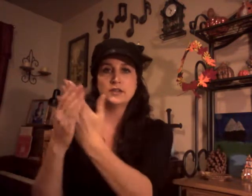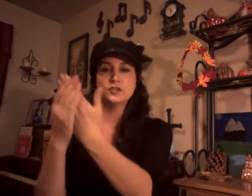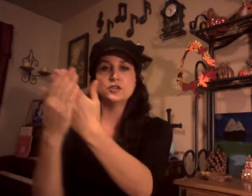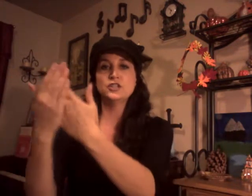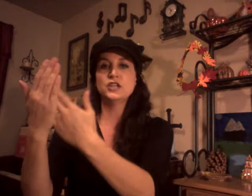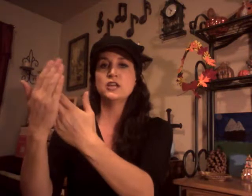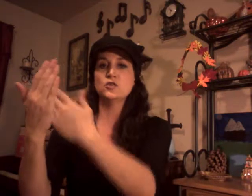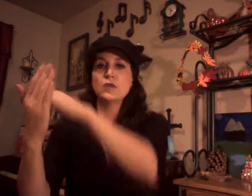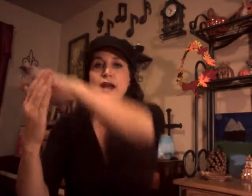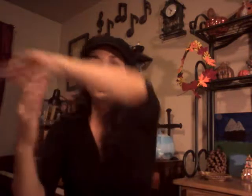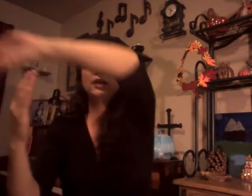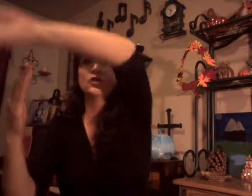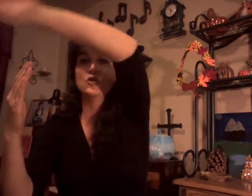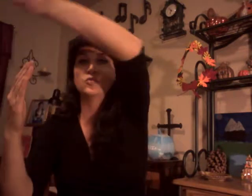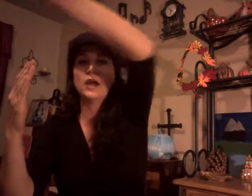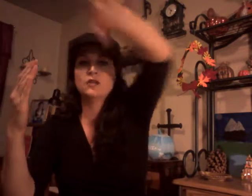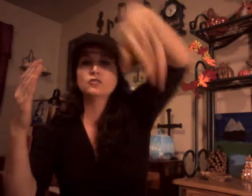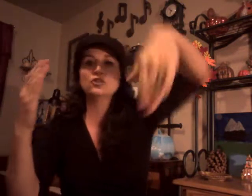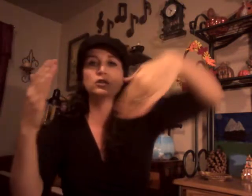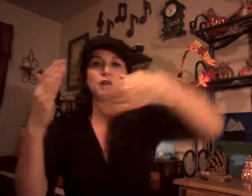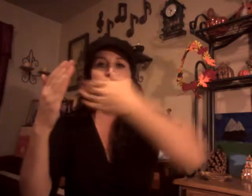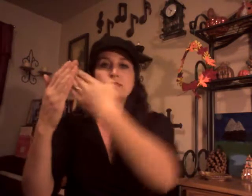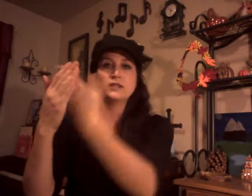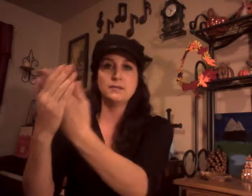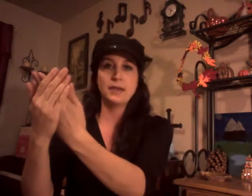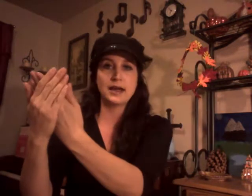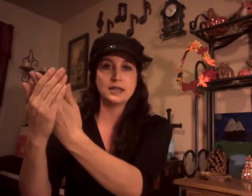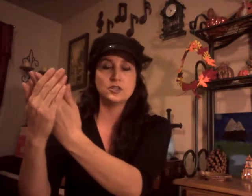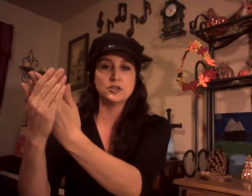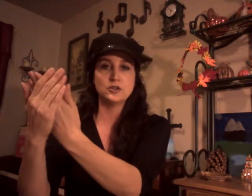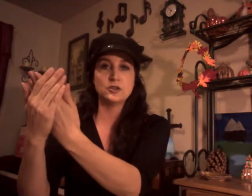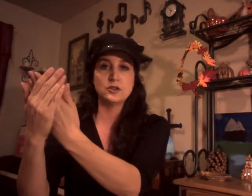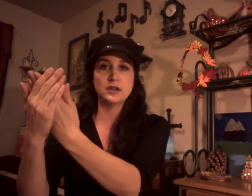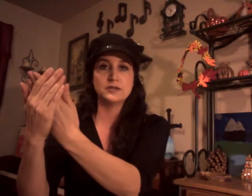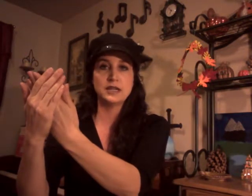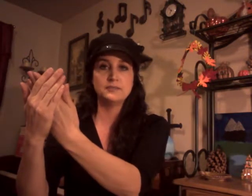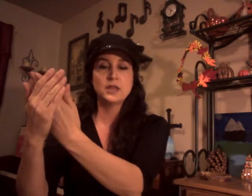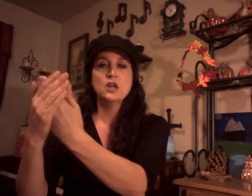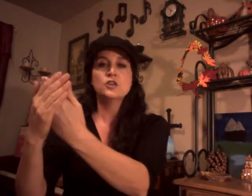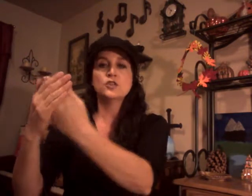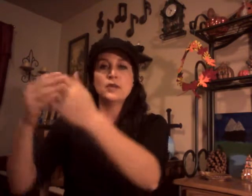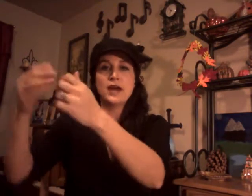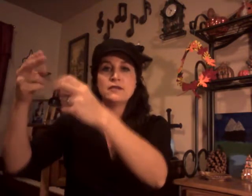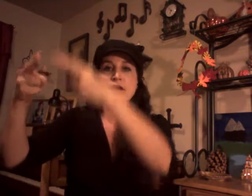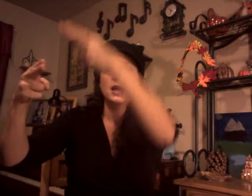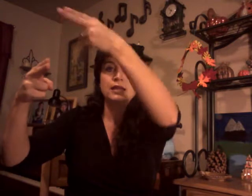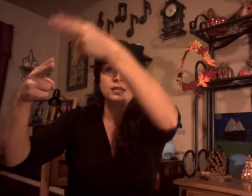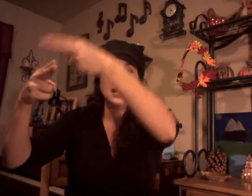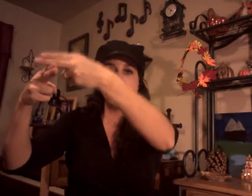you just take your right hand around your left and back into your left hand. So we have